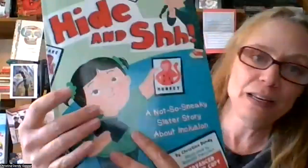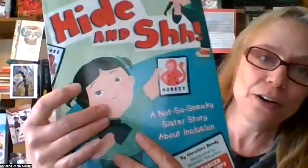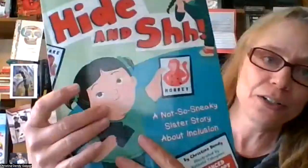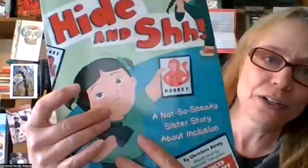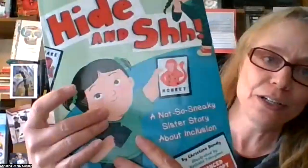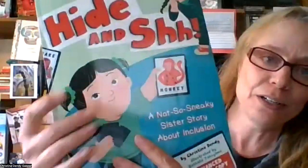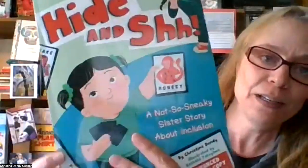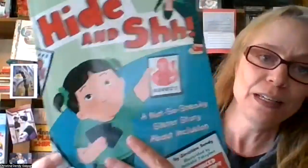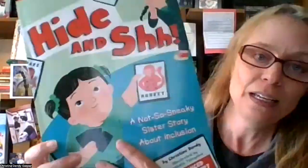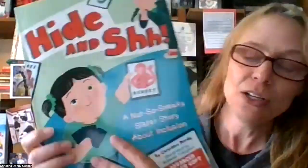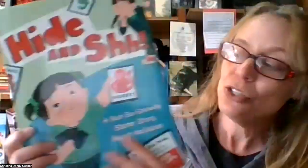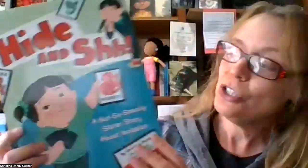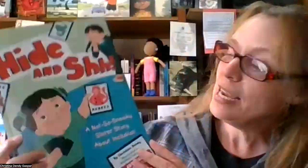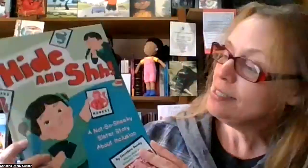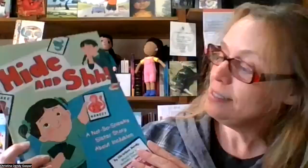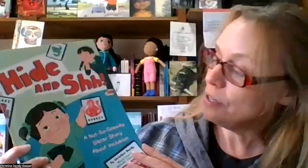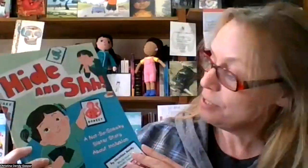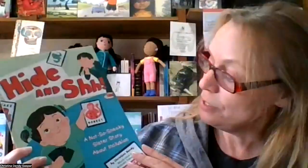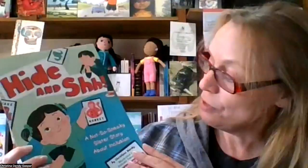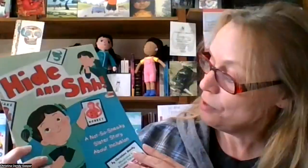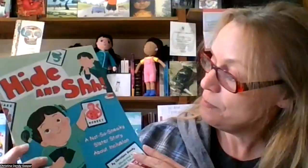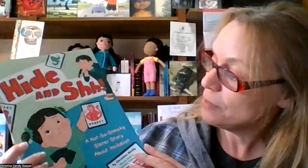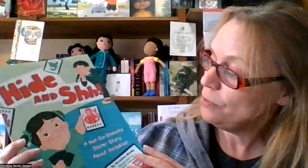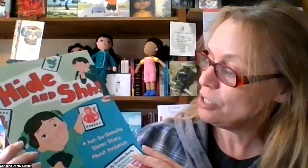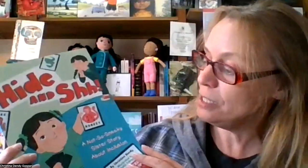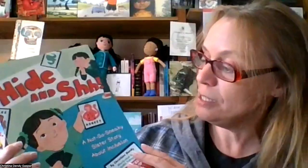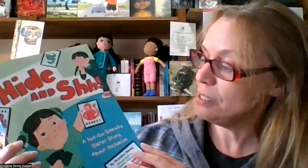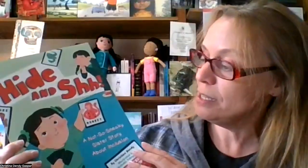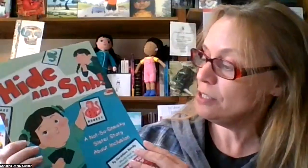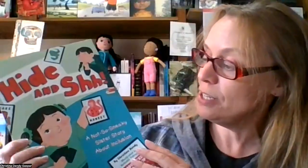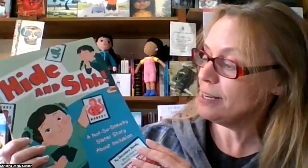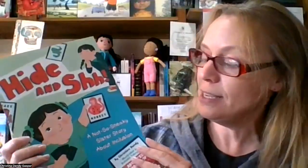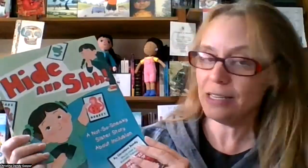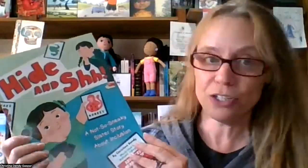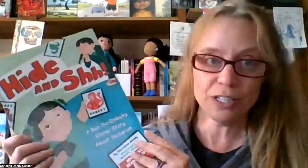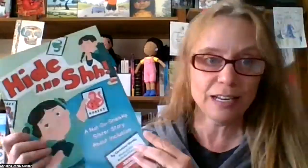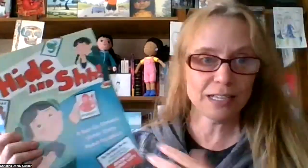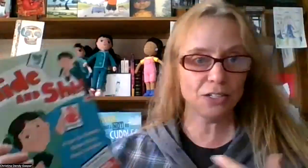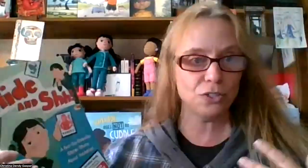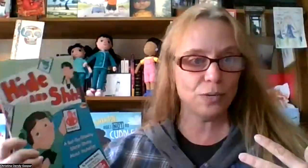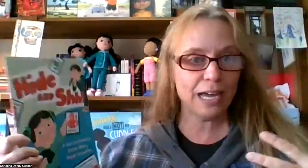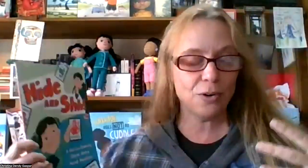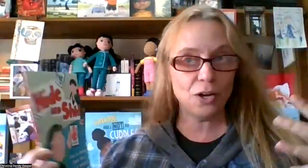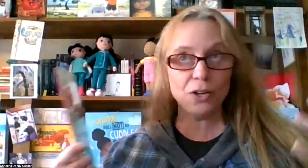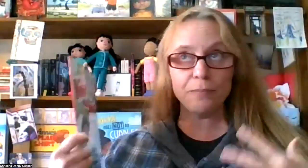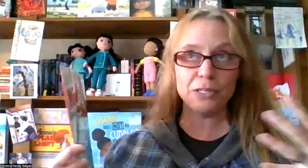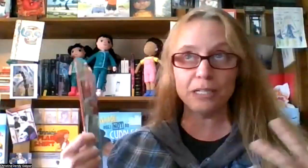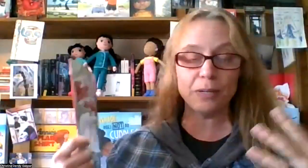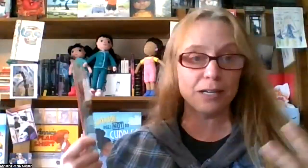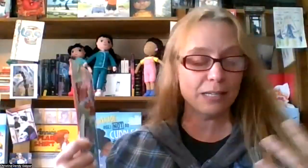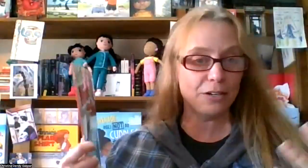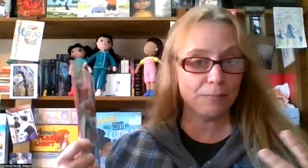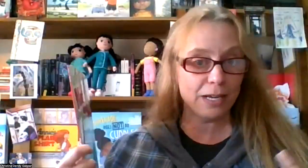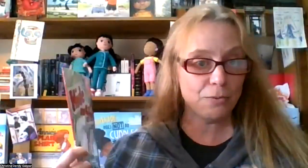our main character here, she has Down syndrome, which is a genetic condition that has to do with how all the